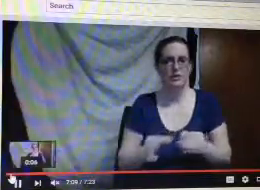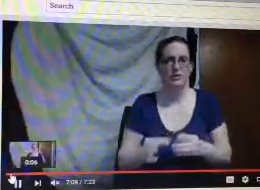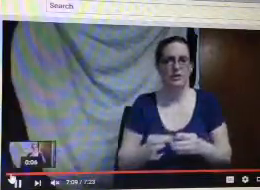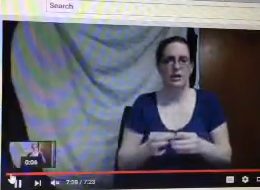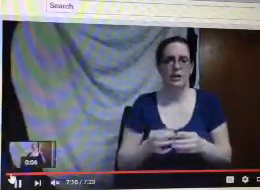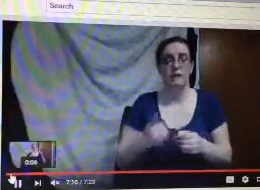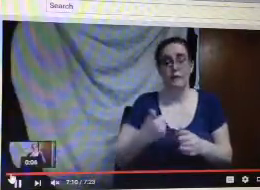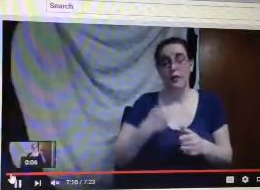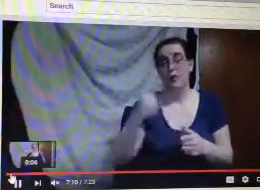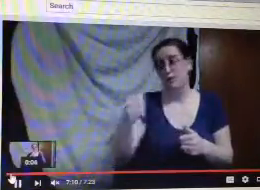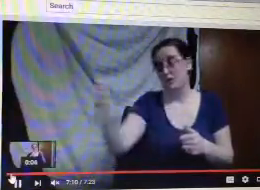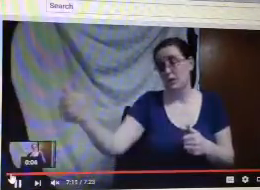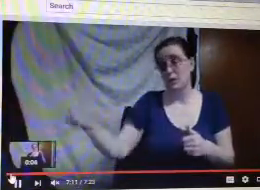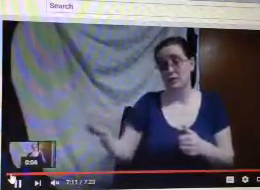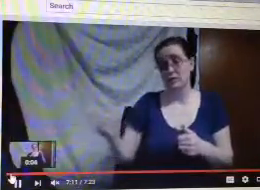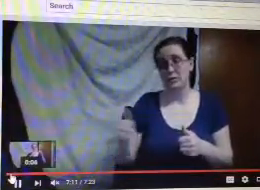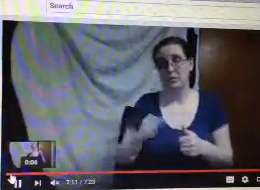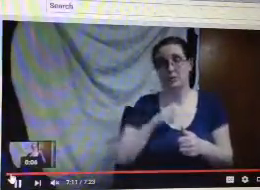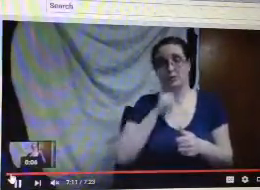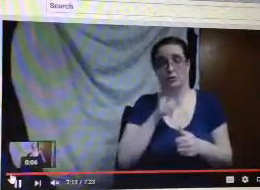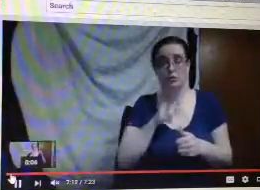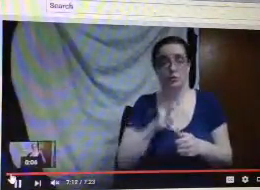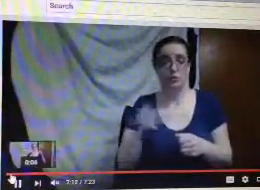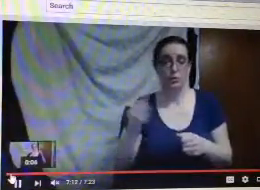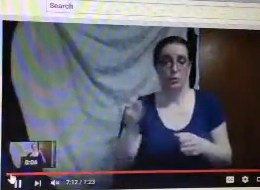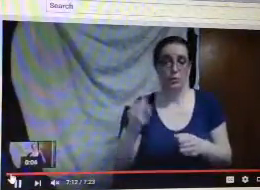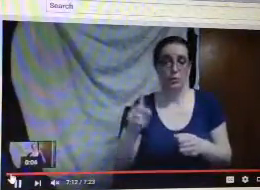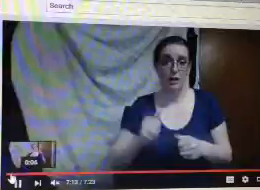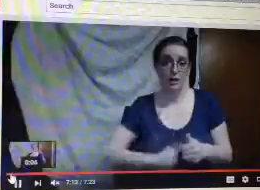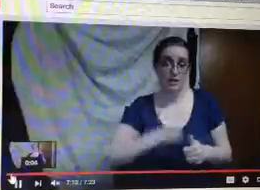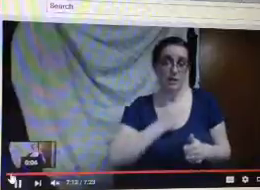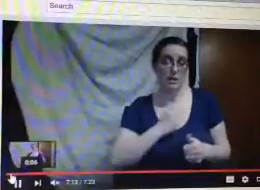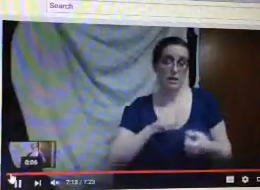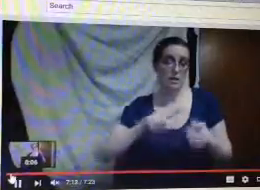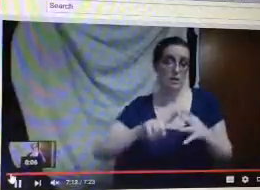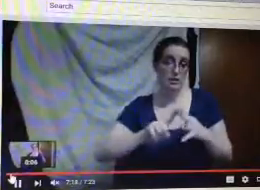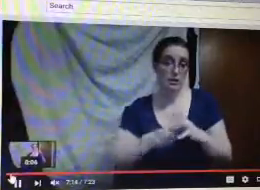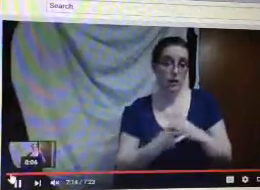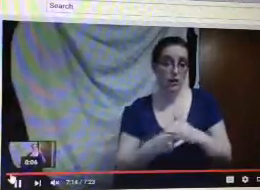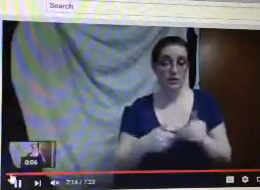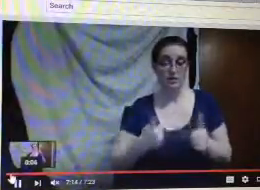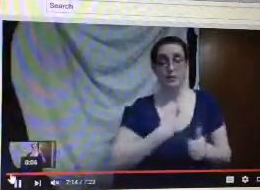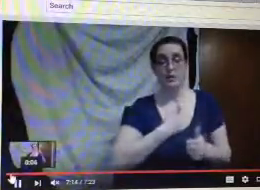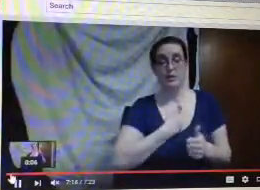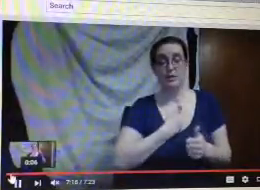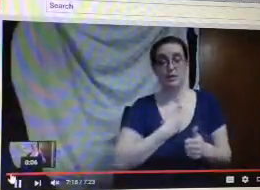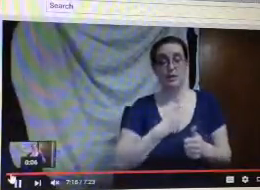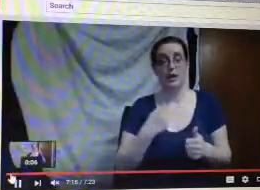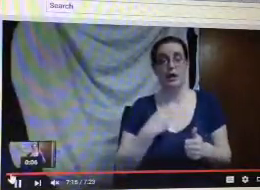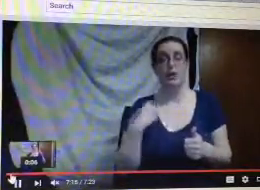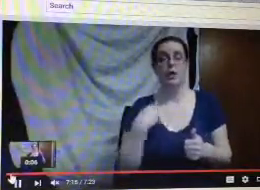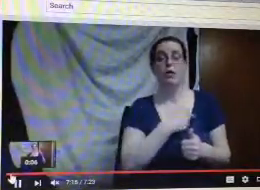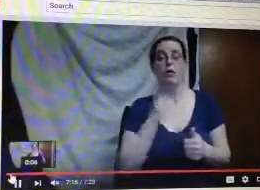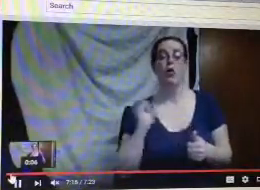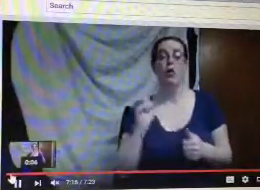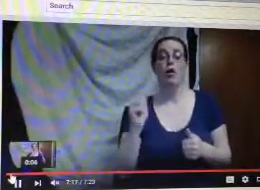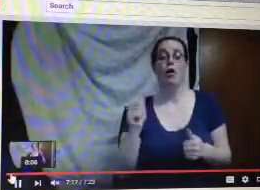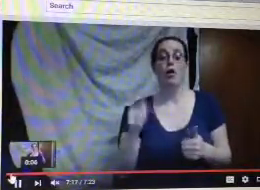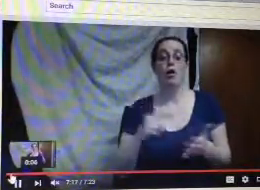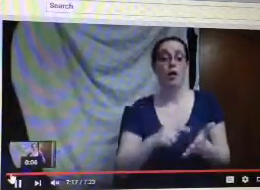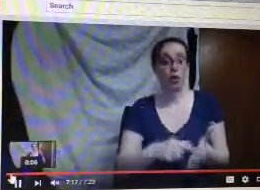And make the decision for themselves to really decide where they're going to go and where they're going to start for